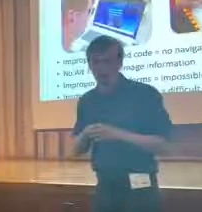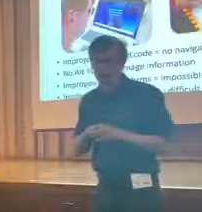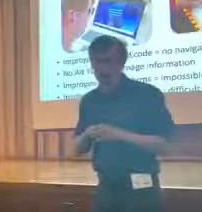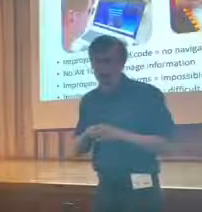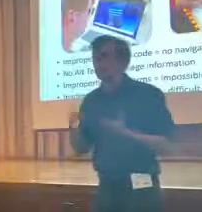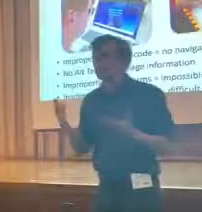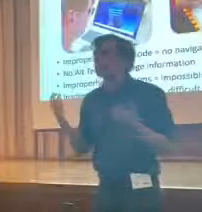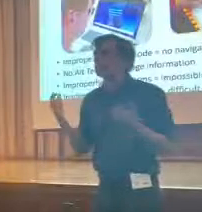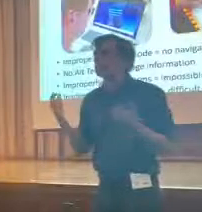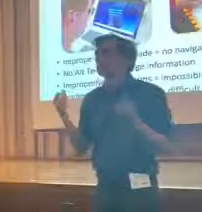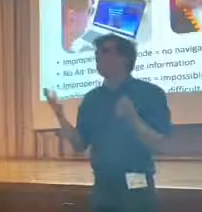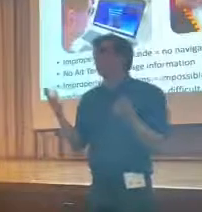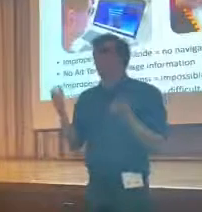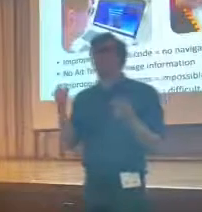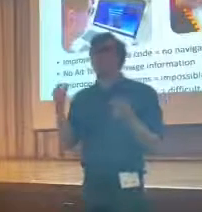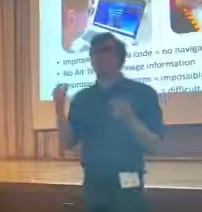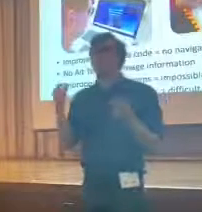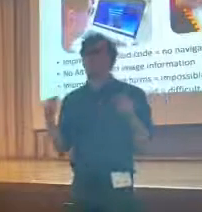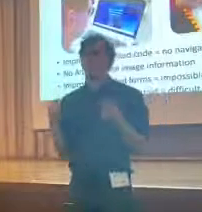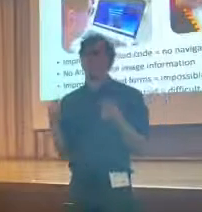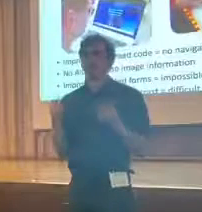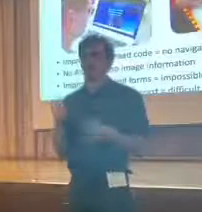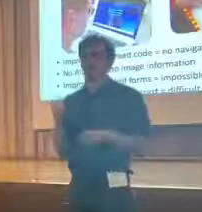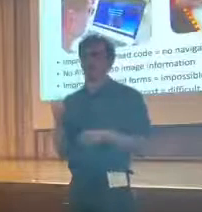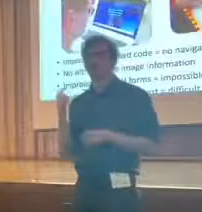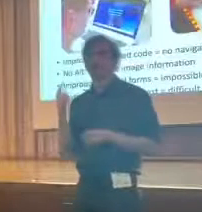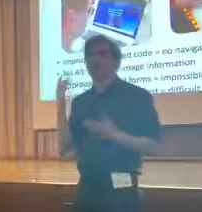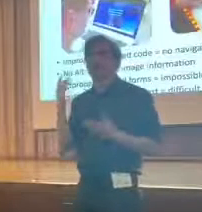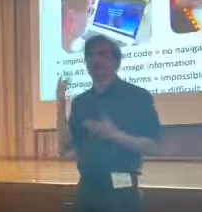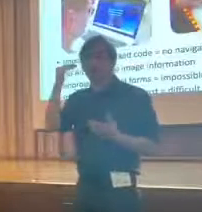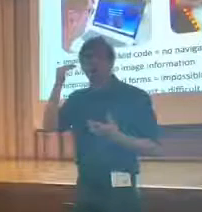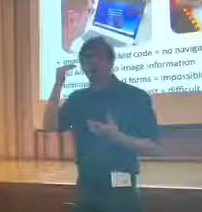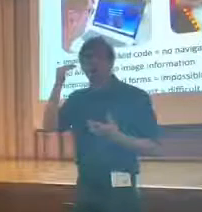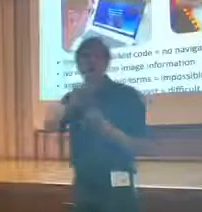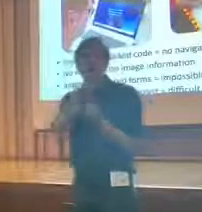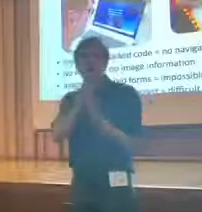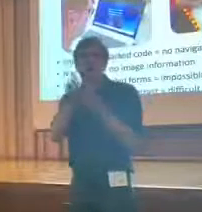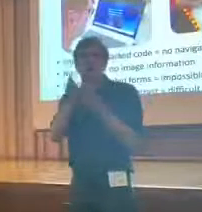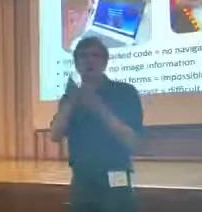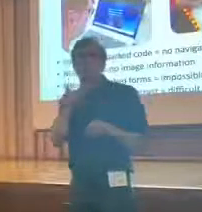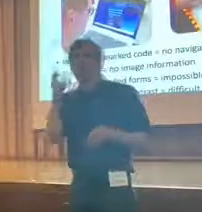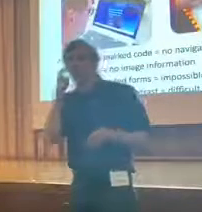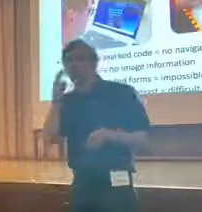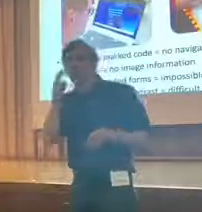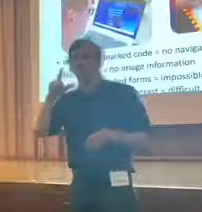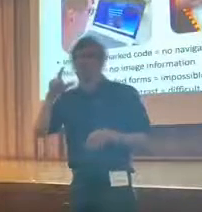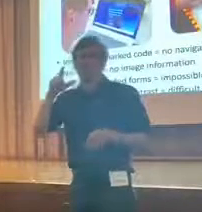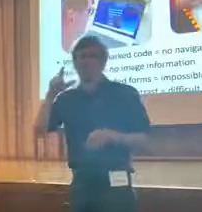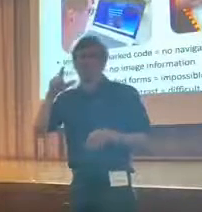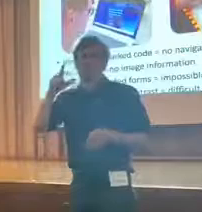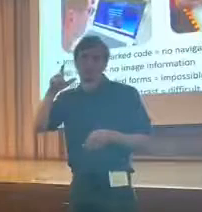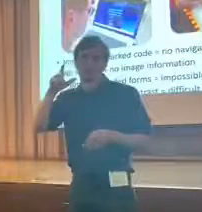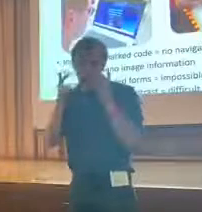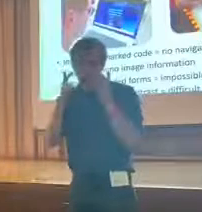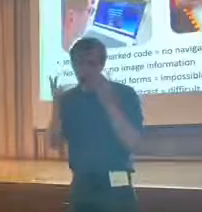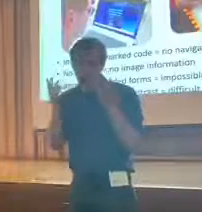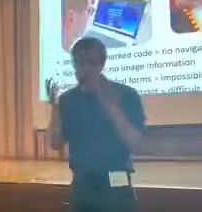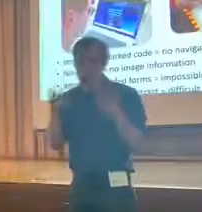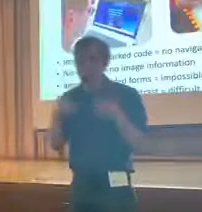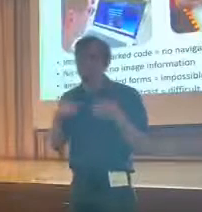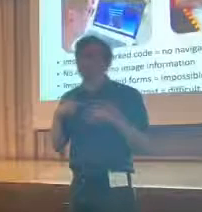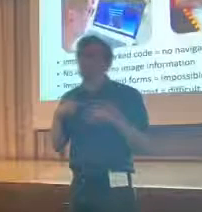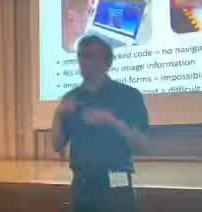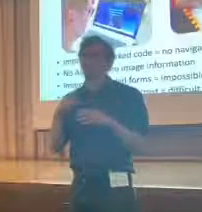low vision and they don't understand it. So just to give you a quick overview, is that people who use screen